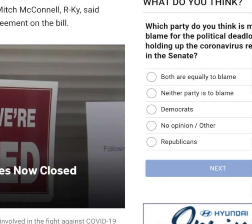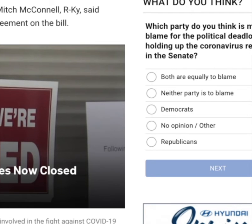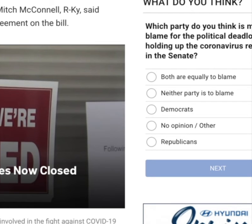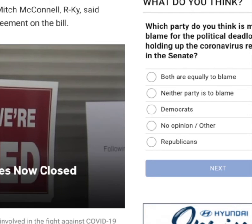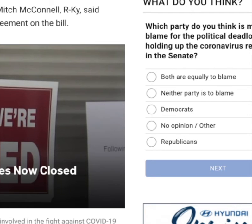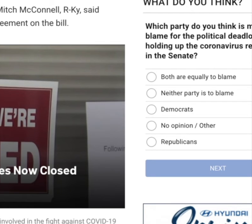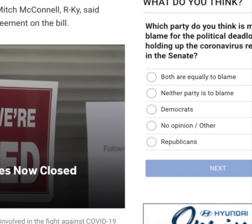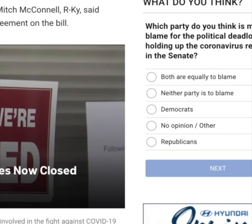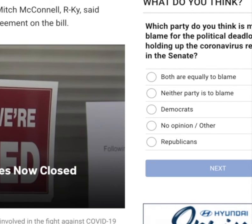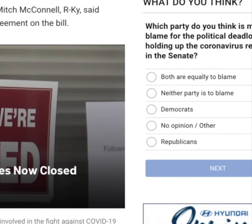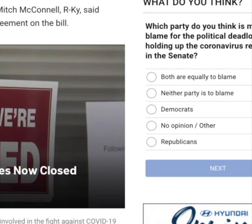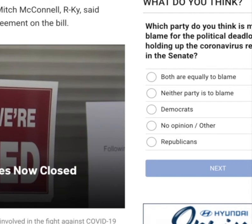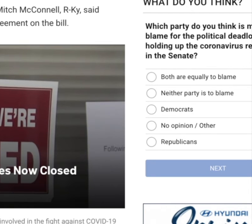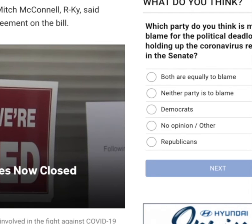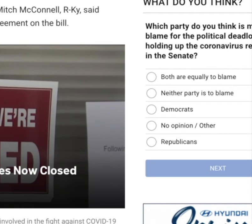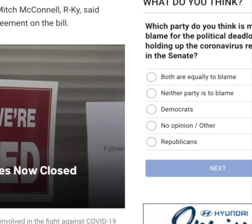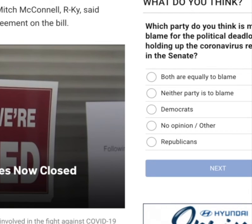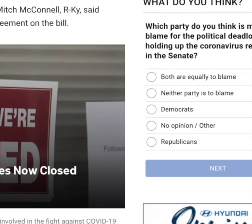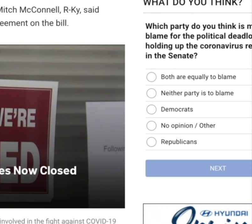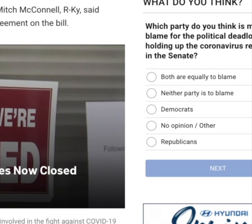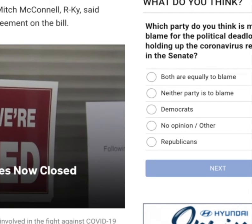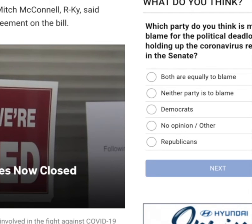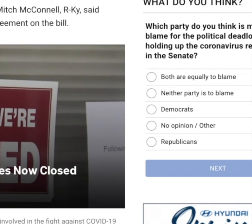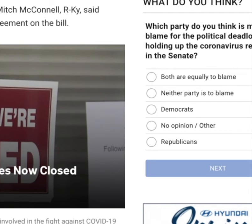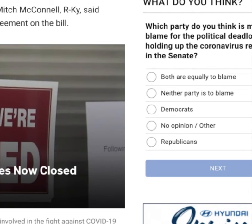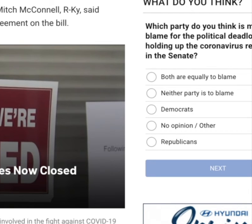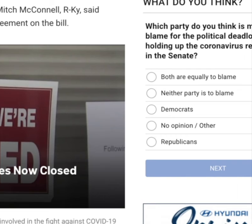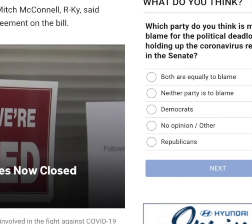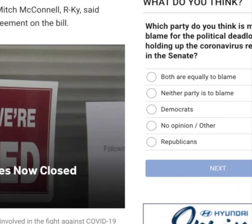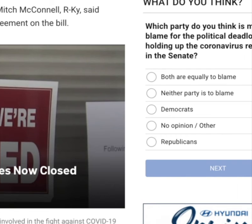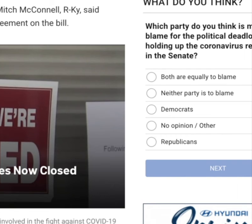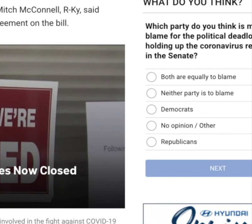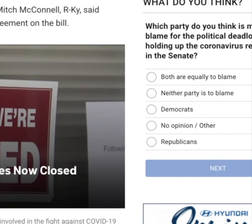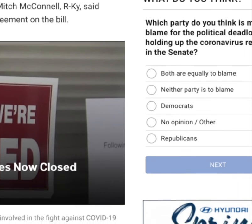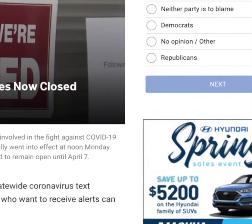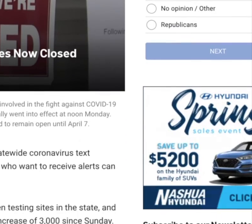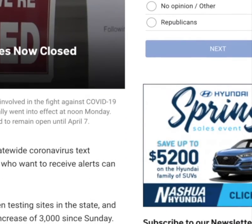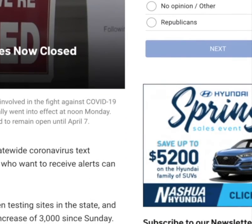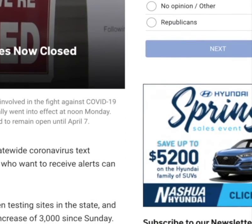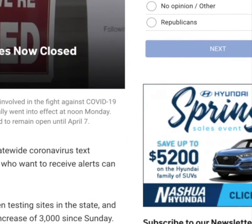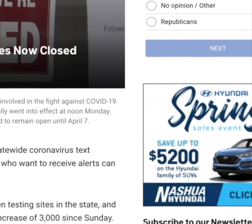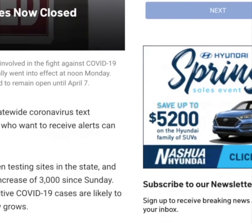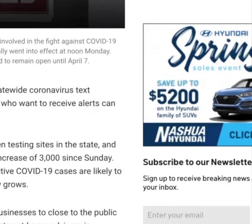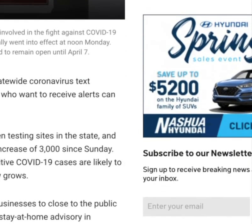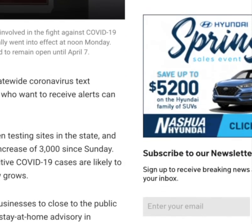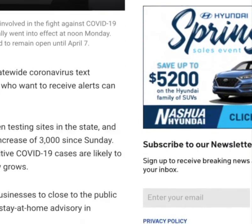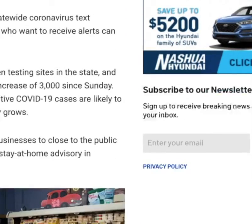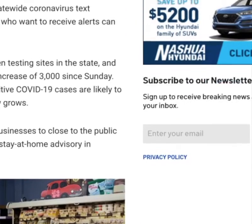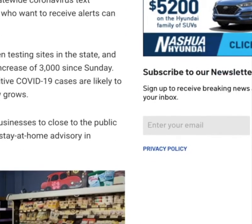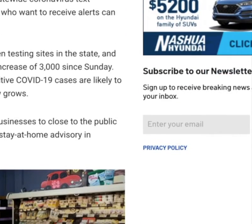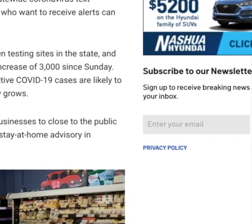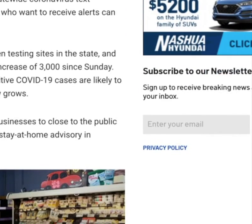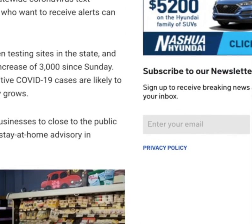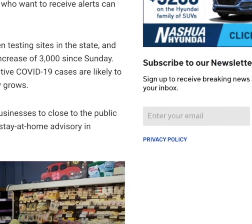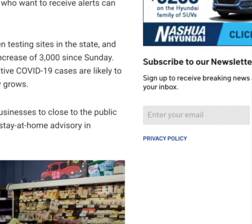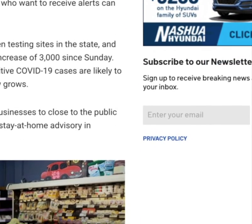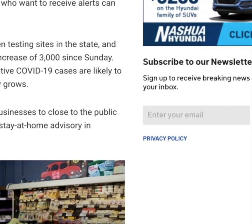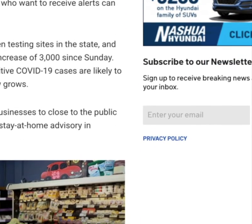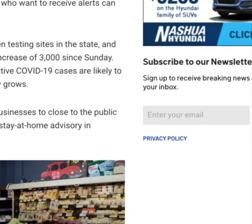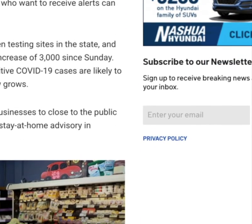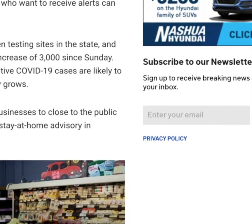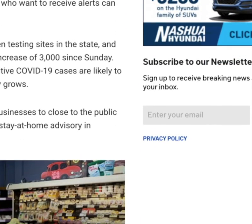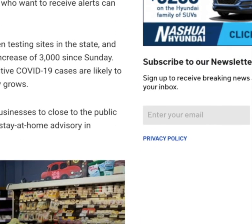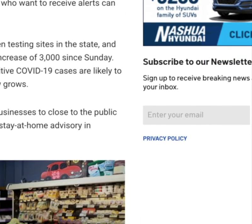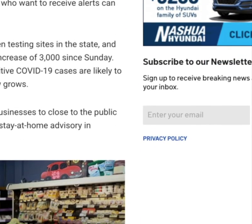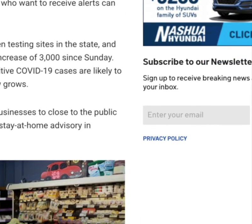whenever this evening, early afternoon, maybe now, maybe in a few hours. Hopefully we'll have something. And